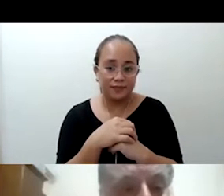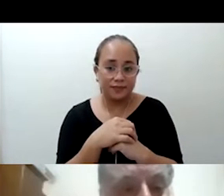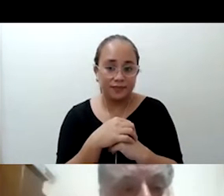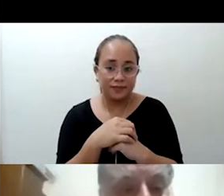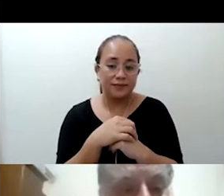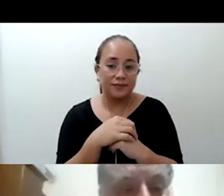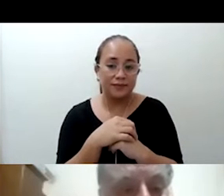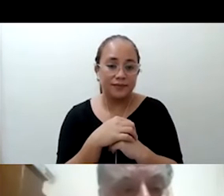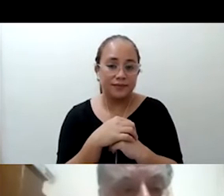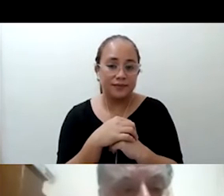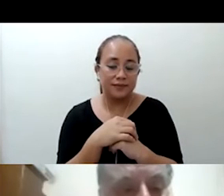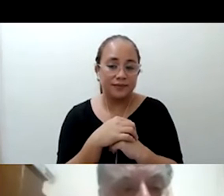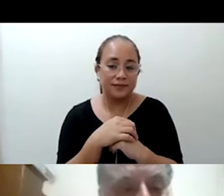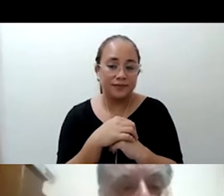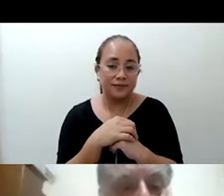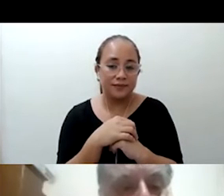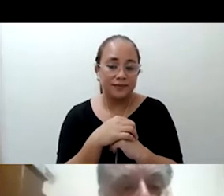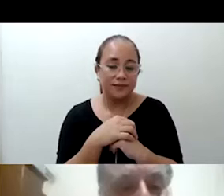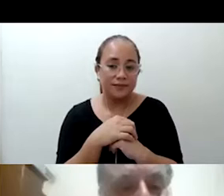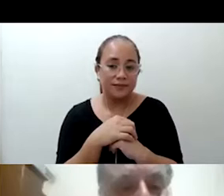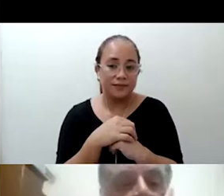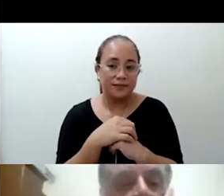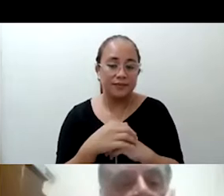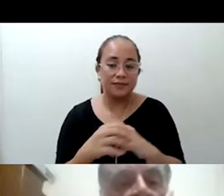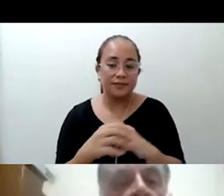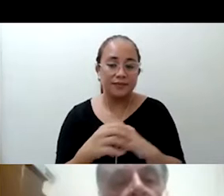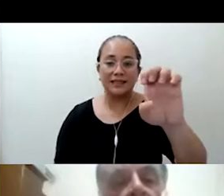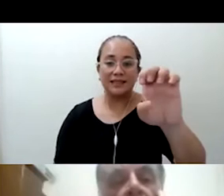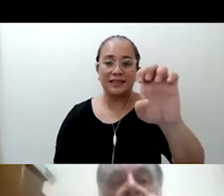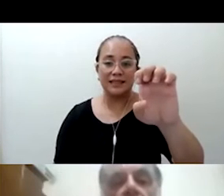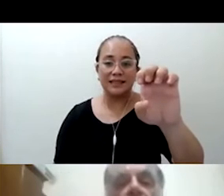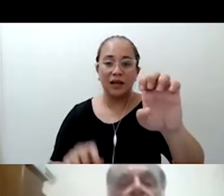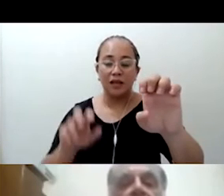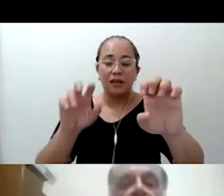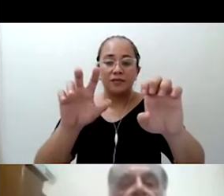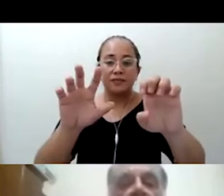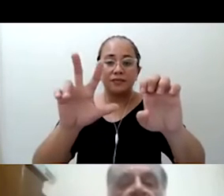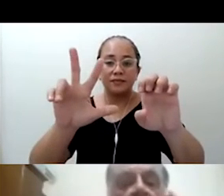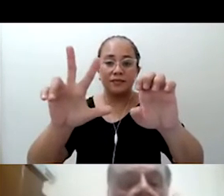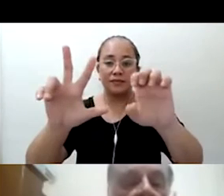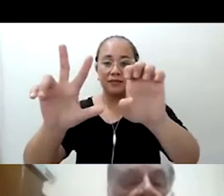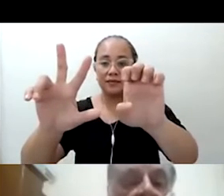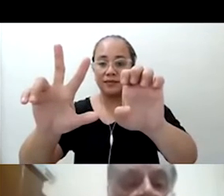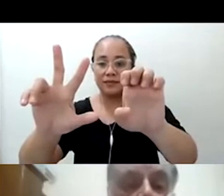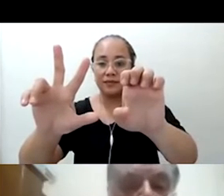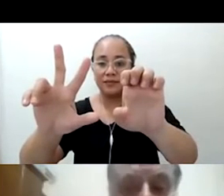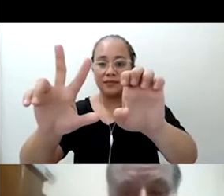Yami says E. E is correct. The palm orientation of the dominant